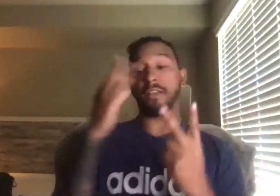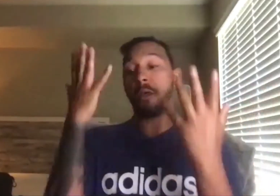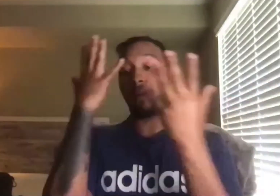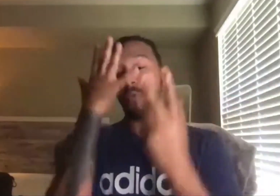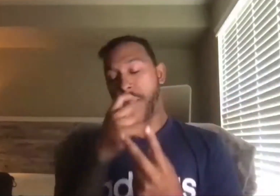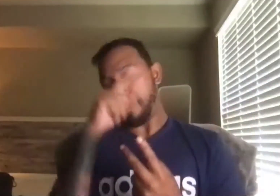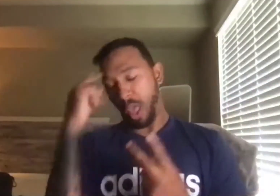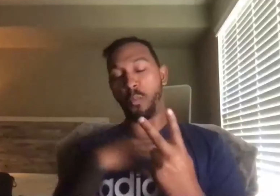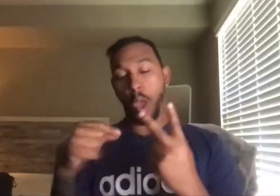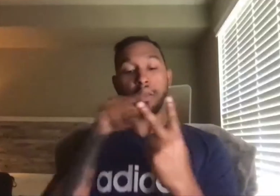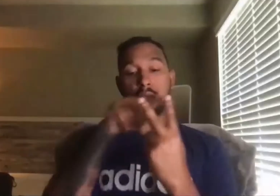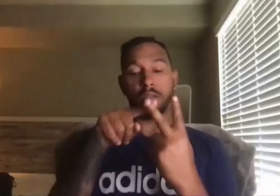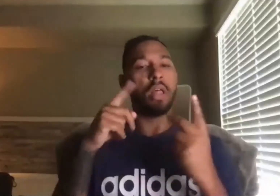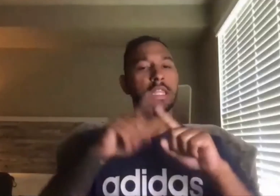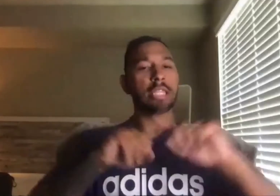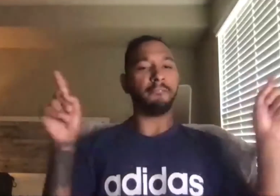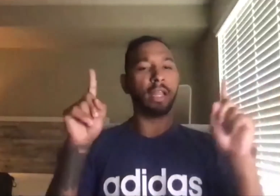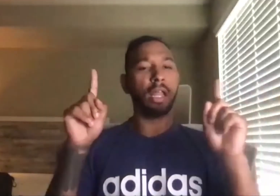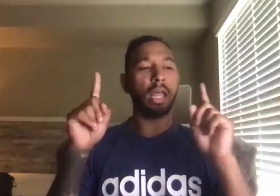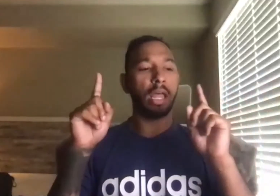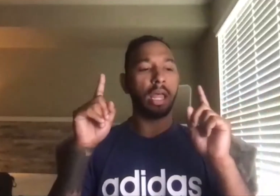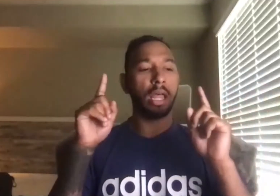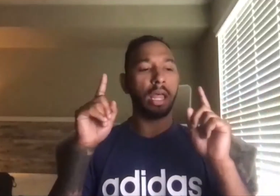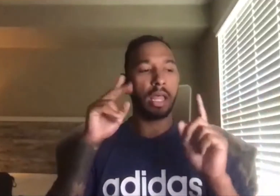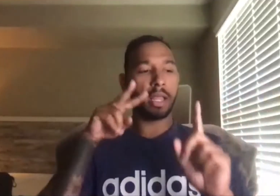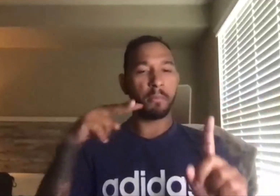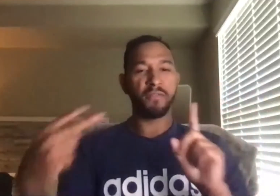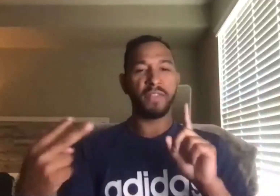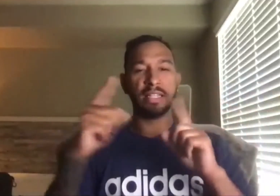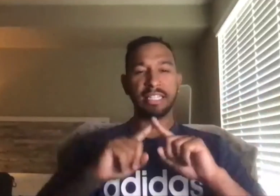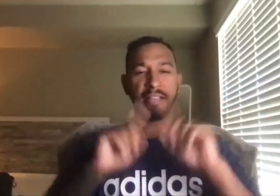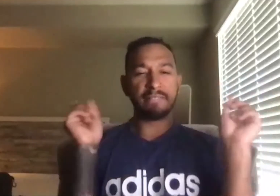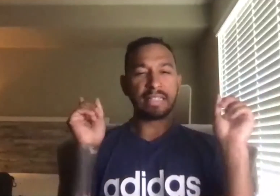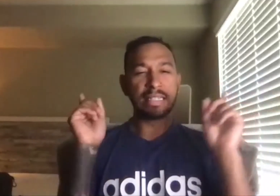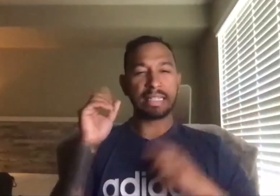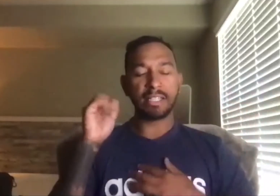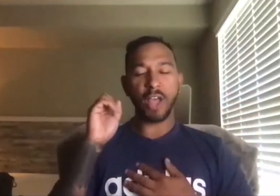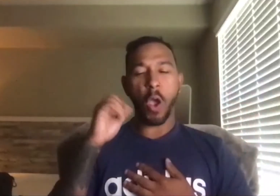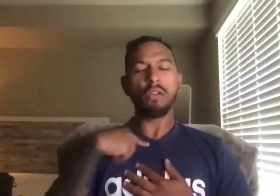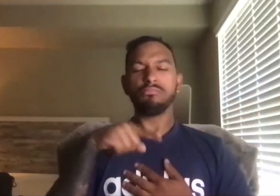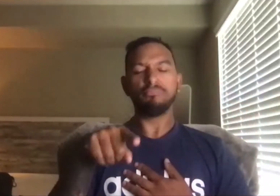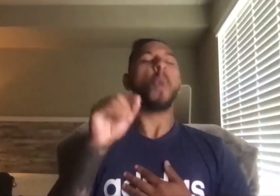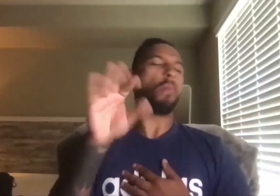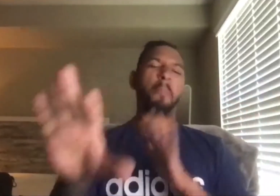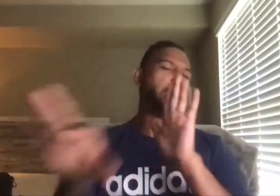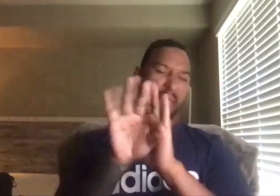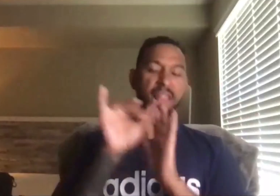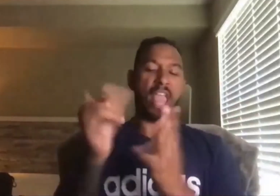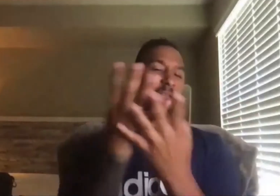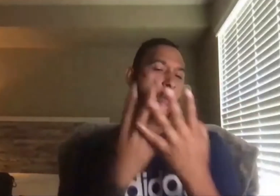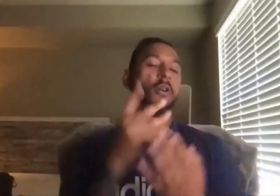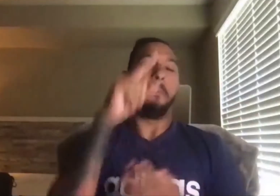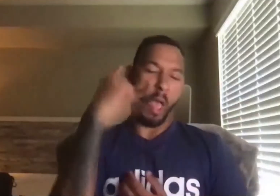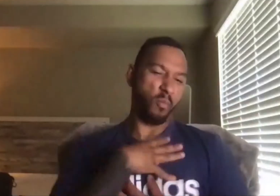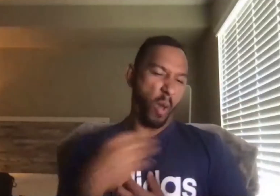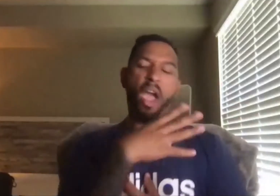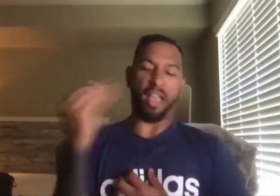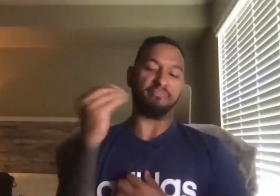I feel that using color offers a different feel and perspective. So for